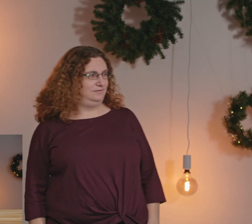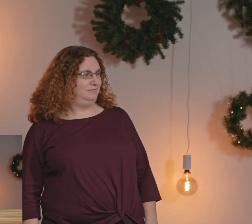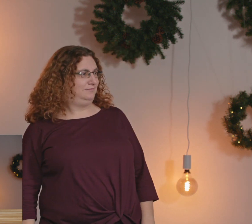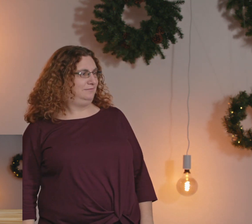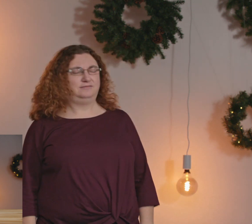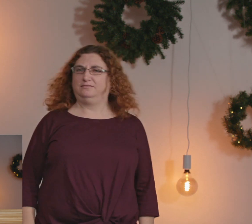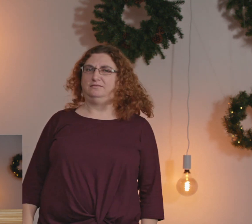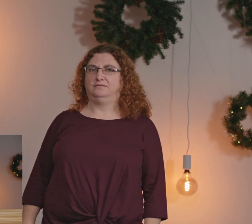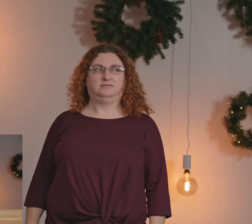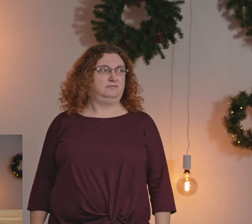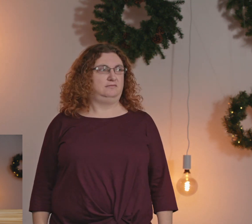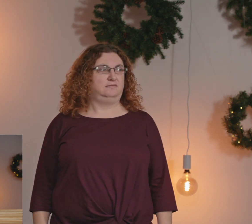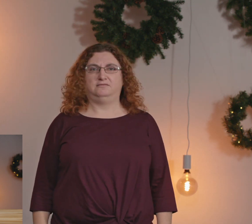Mancub.